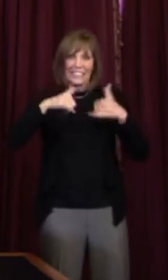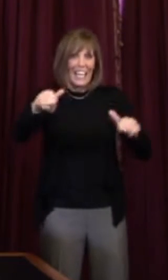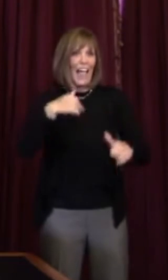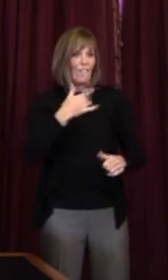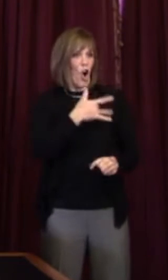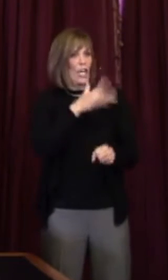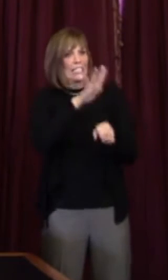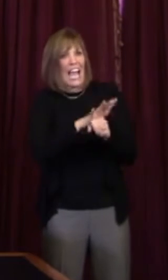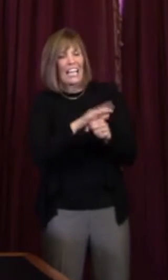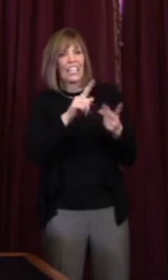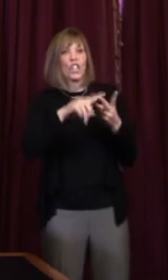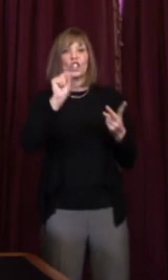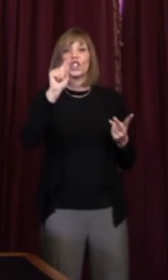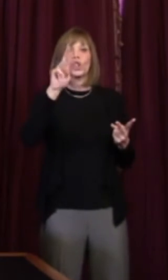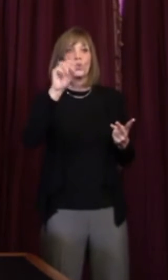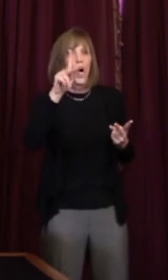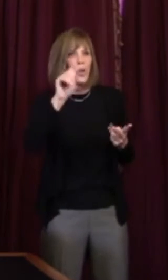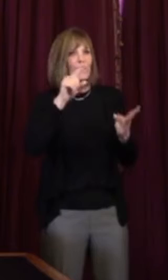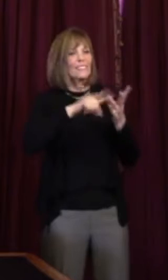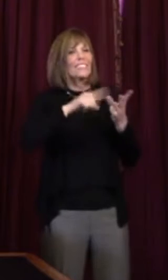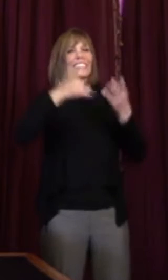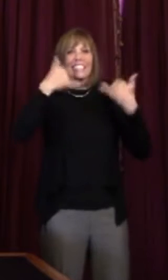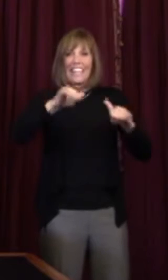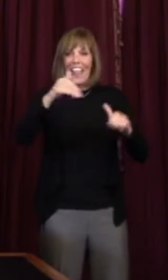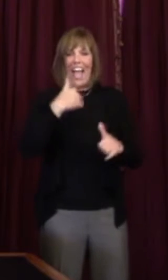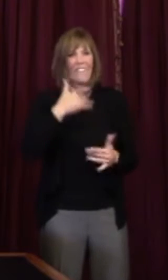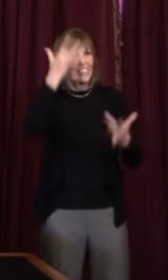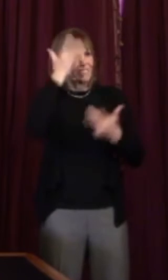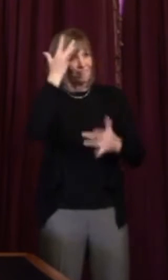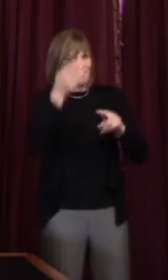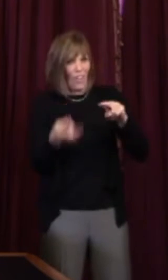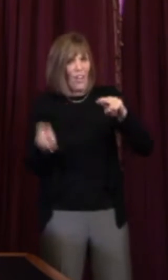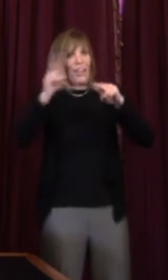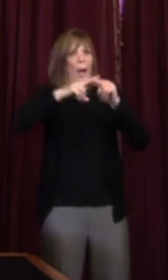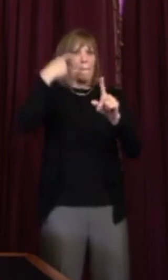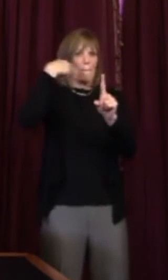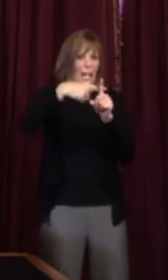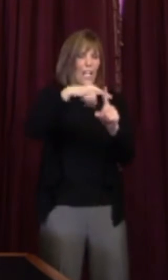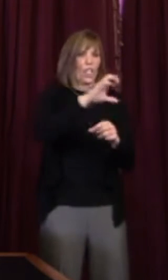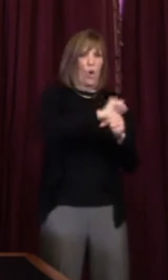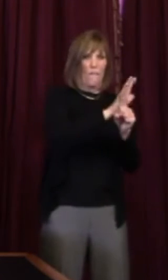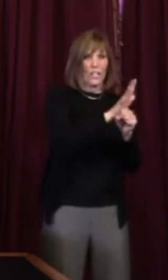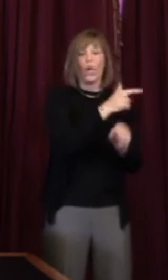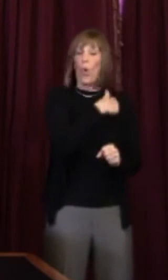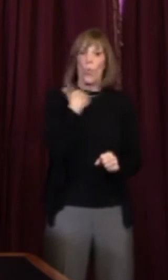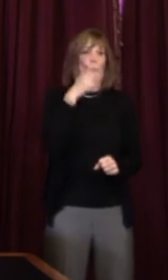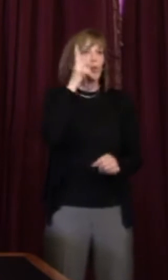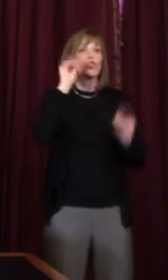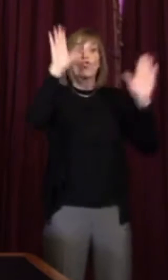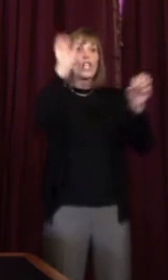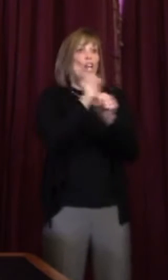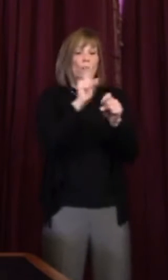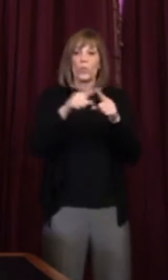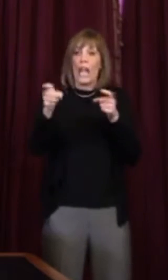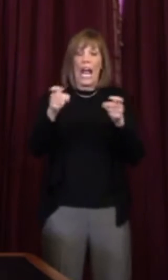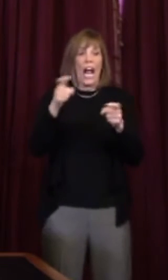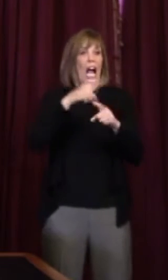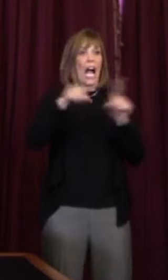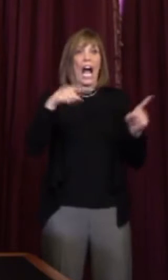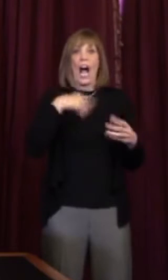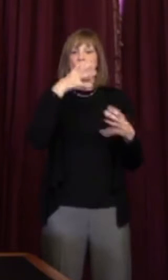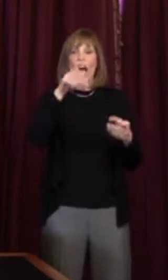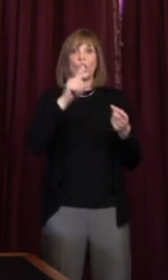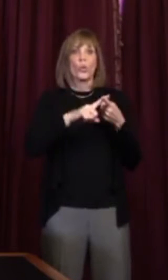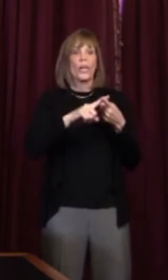strokes. People still have the regular illness burden on top of that. And we're going to do a great job and take care of you. And I don't want to spread doom and